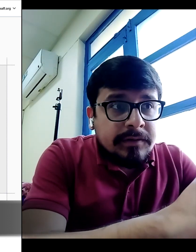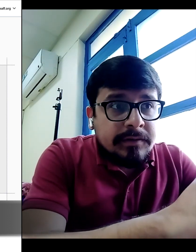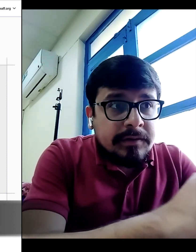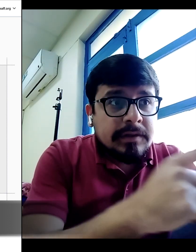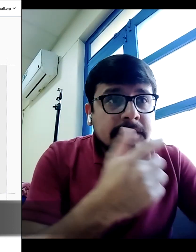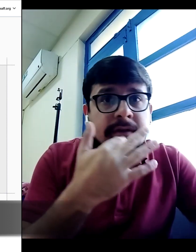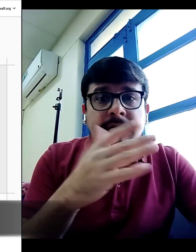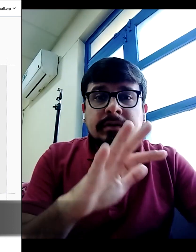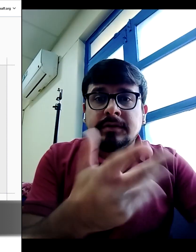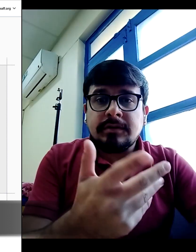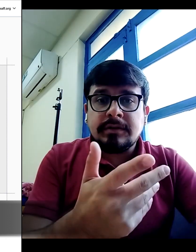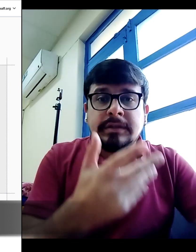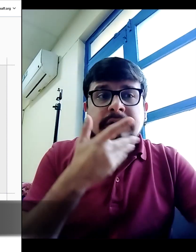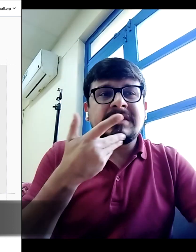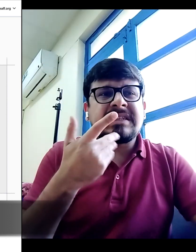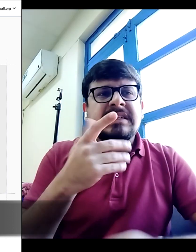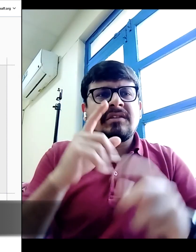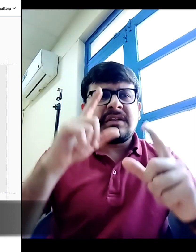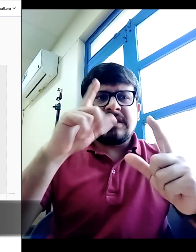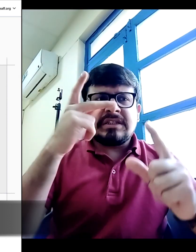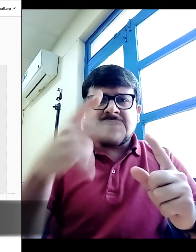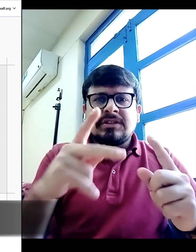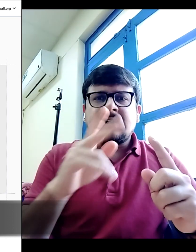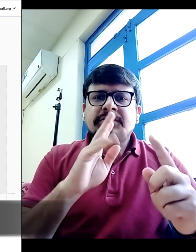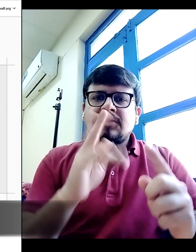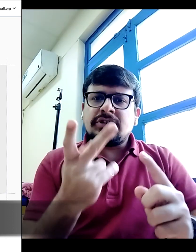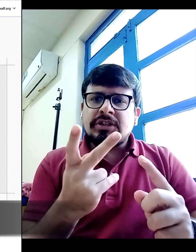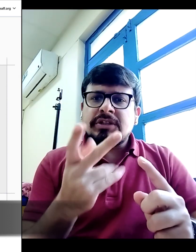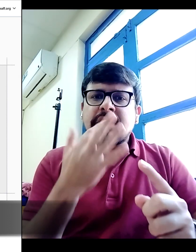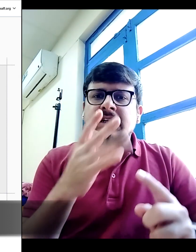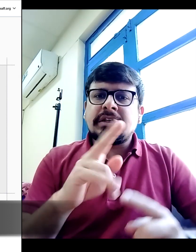Fonts is different shapes of your text.